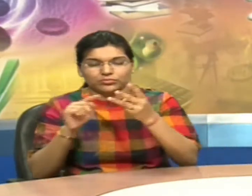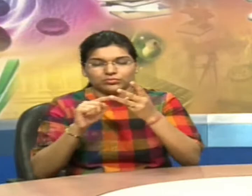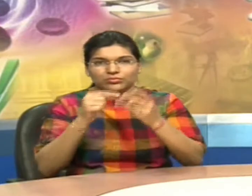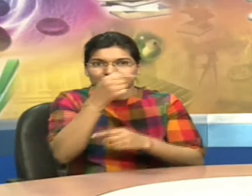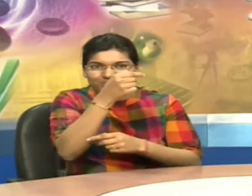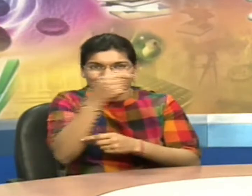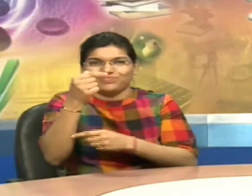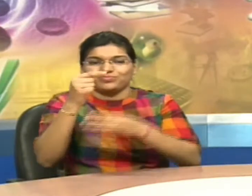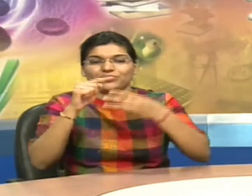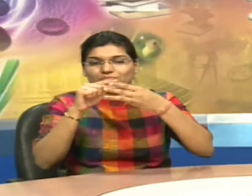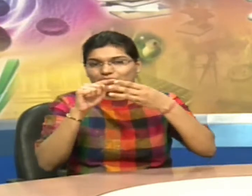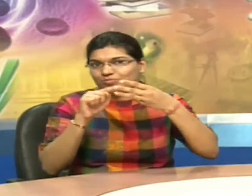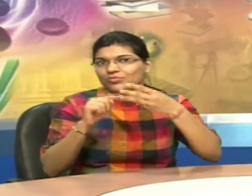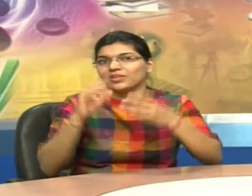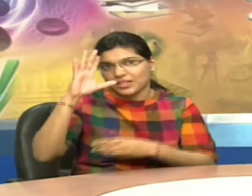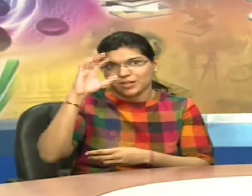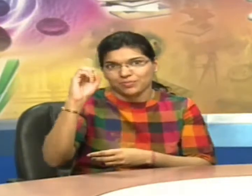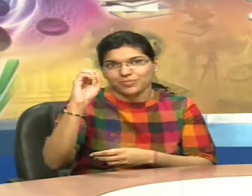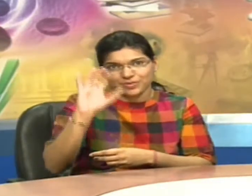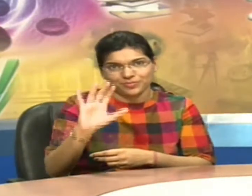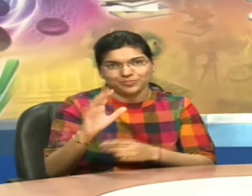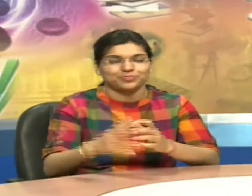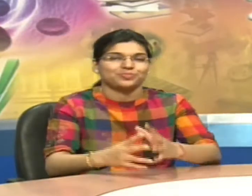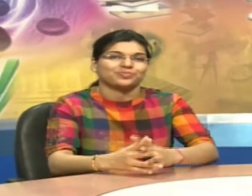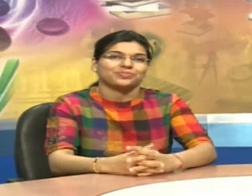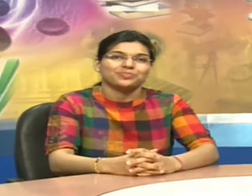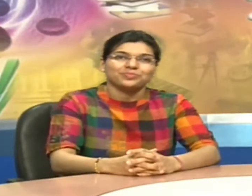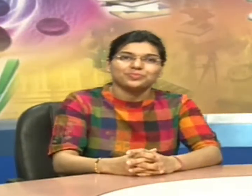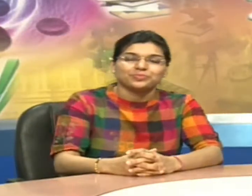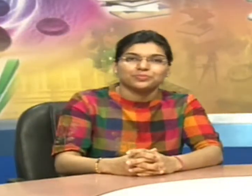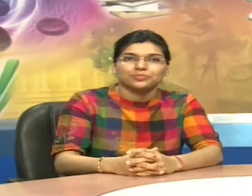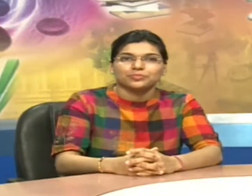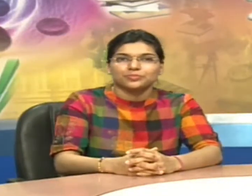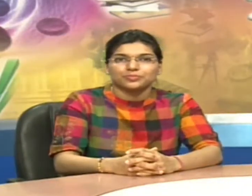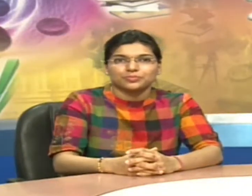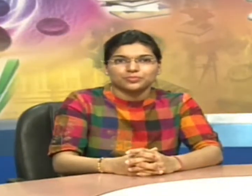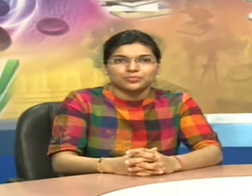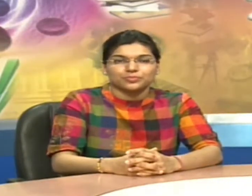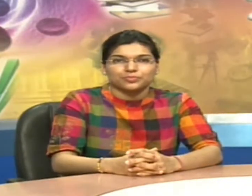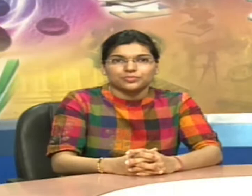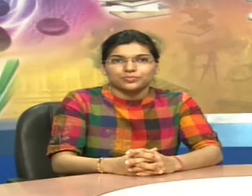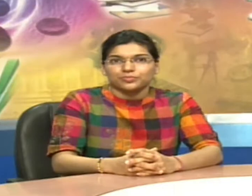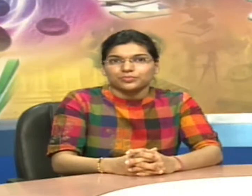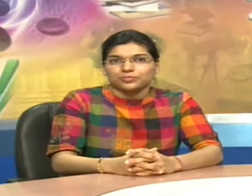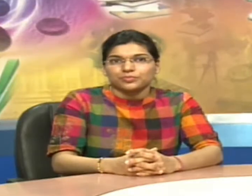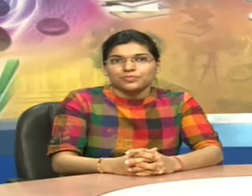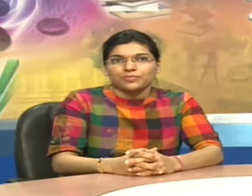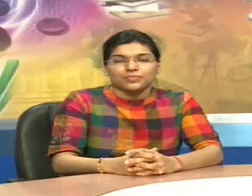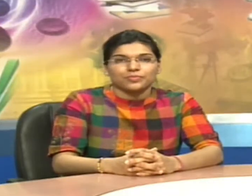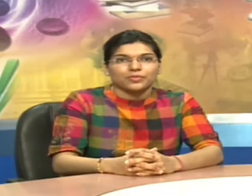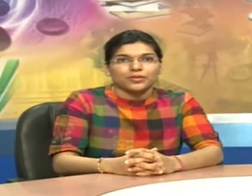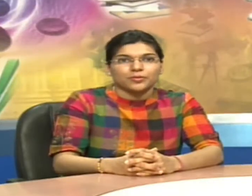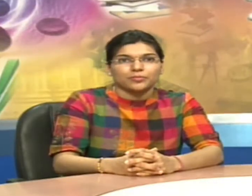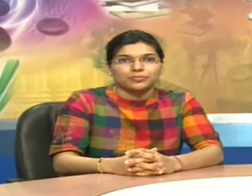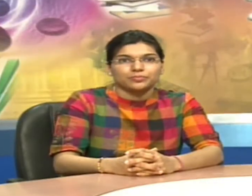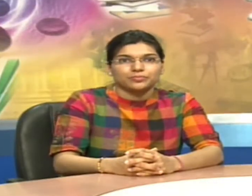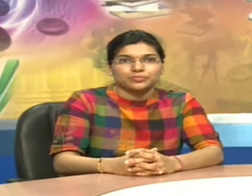They are not close. They are formed by hyphen. We have read third word, three types of word, closed, open